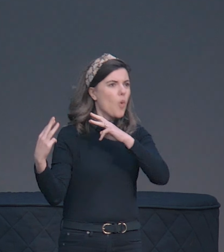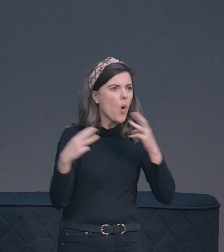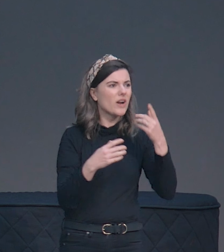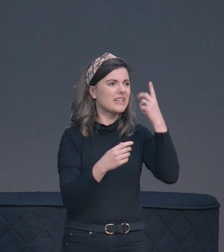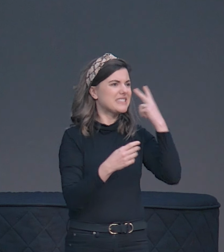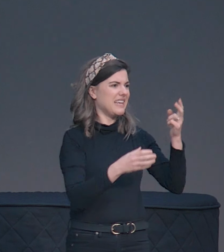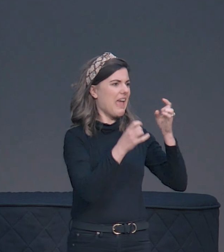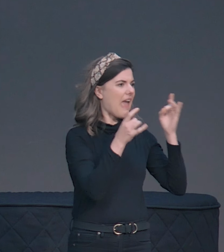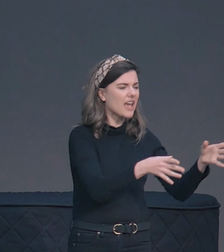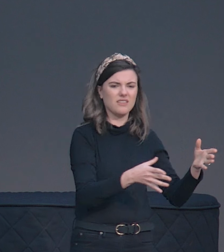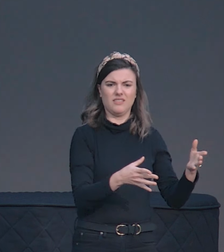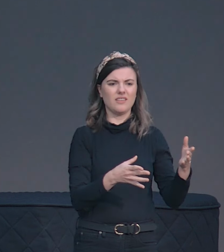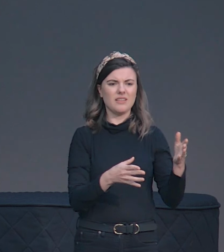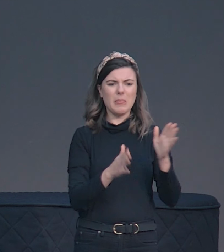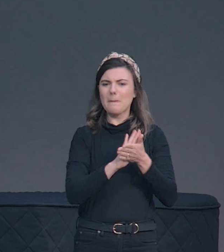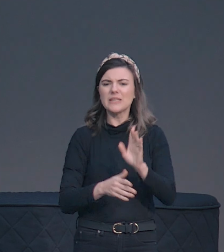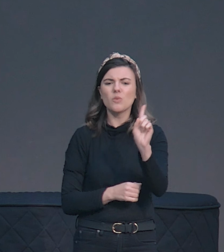peace